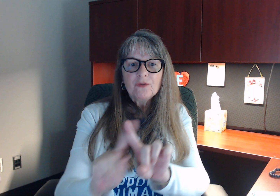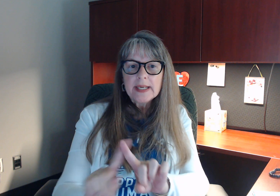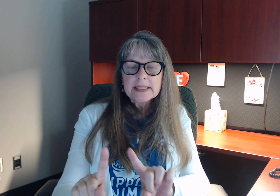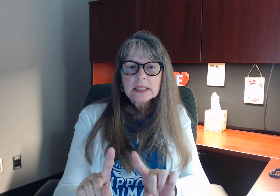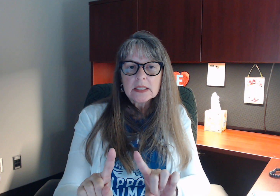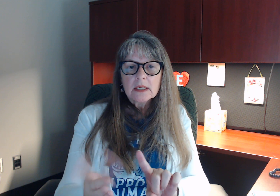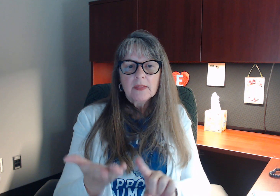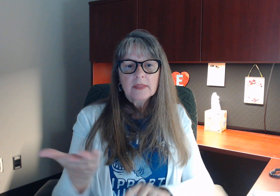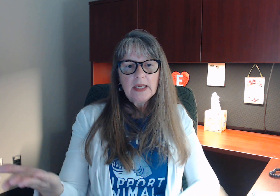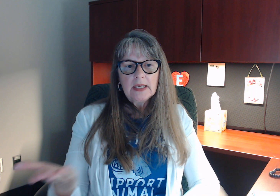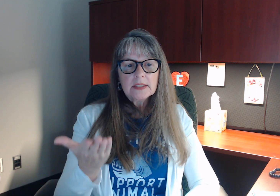different things